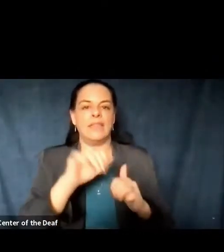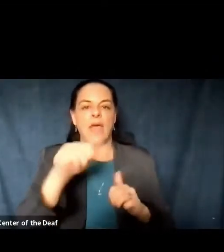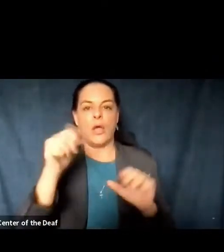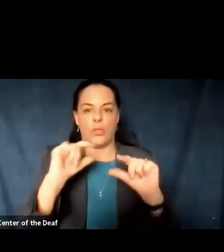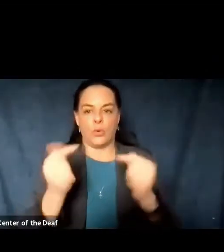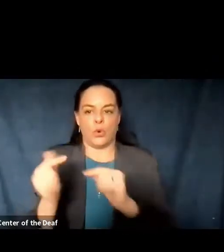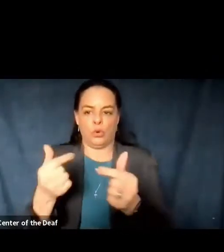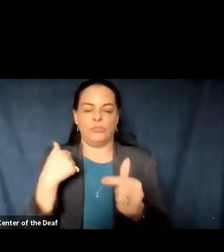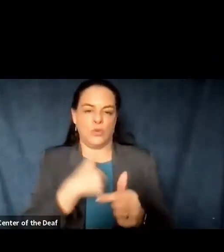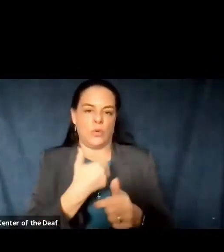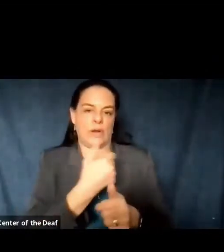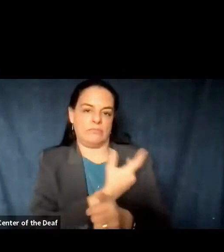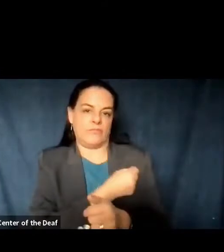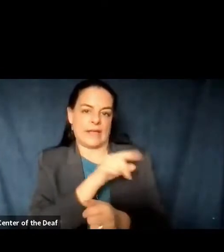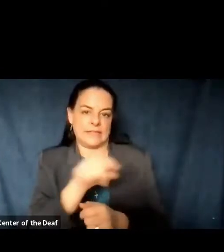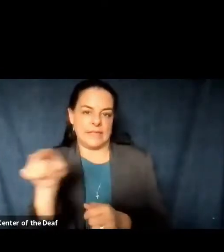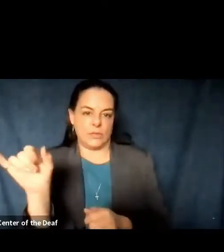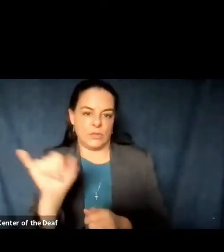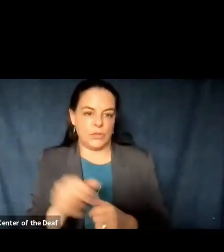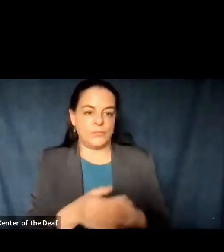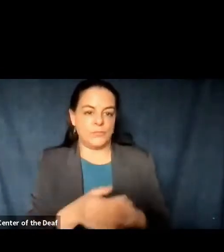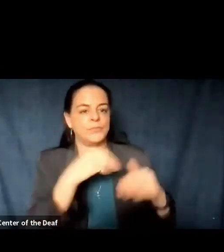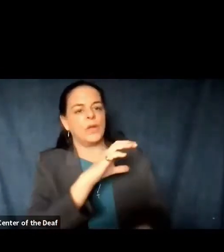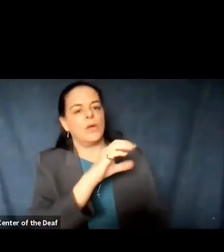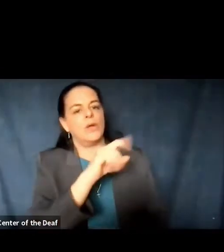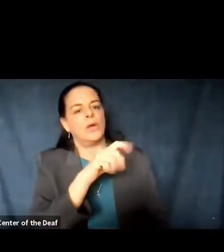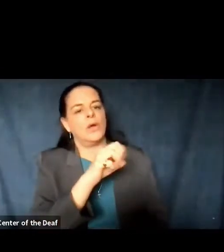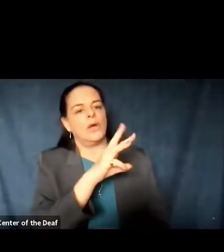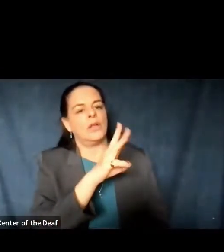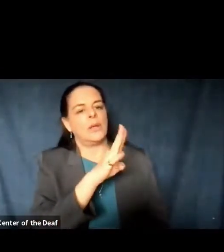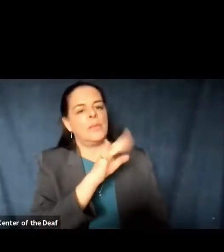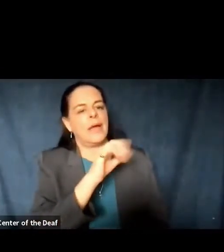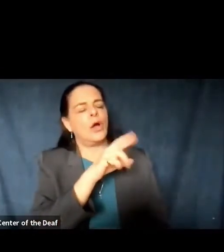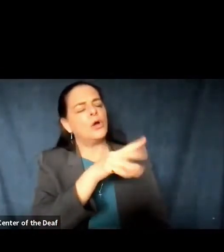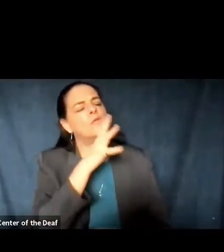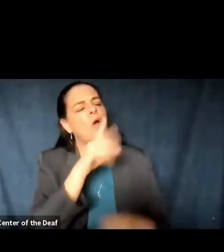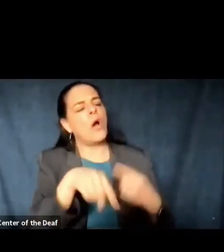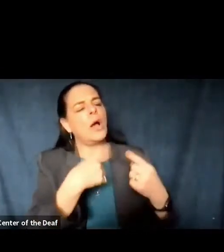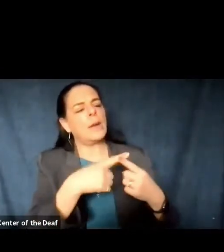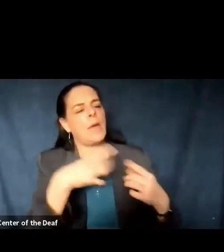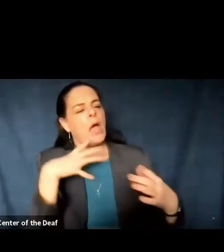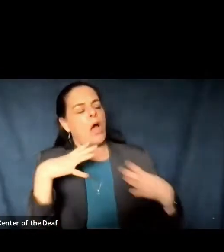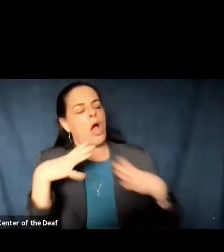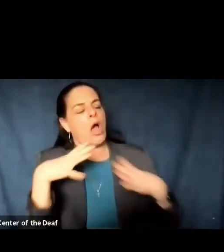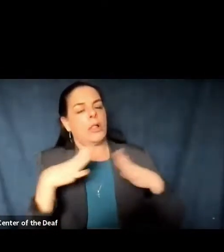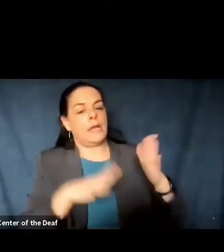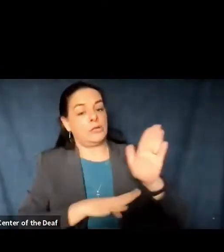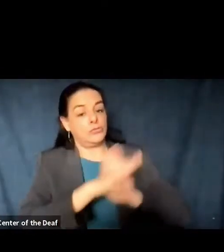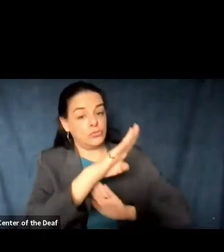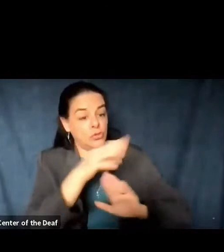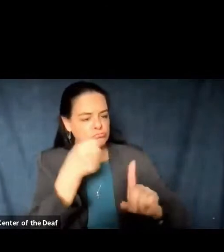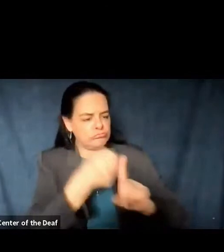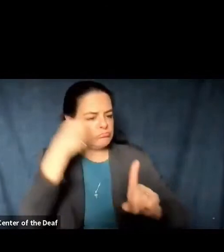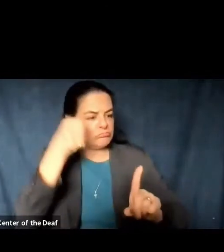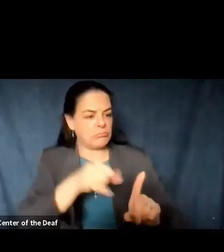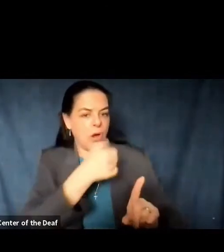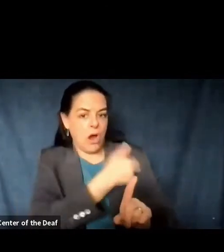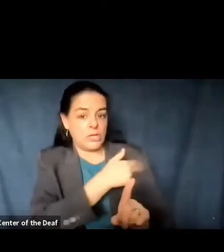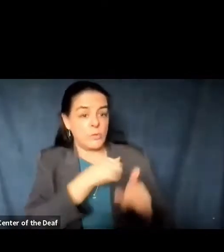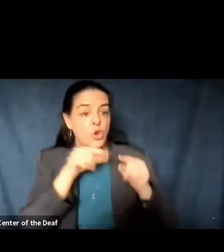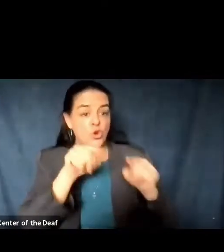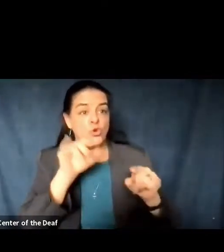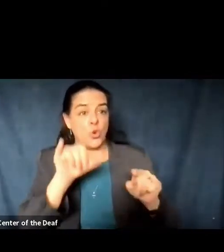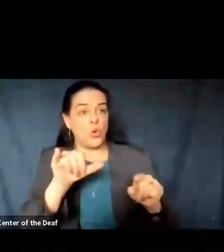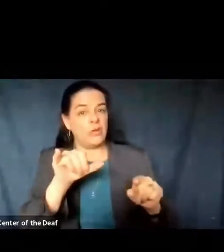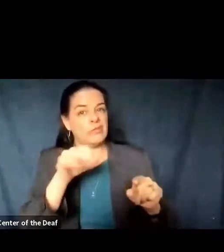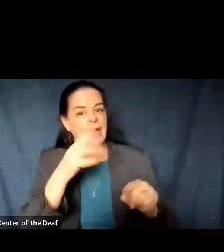vaccinating. From Cole with WBIR, you spoke of a holiday surge hitting hospitals during the benchmark presentation. Do you expect